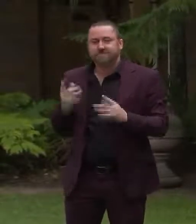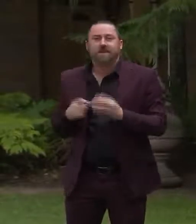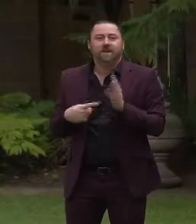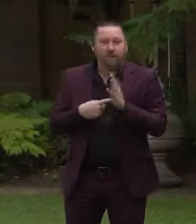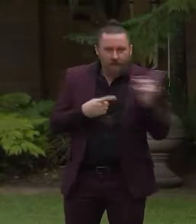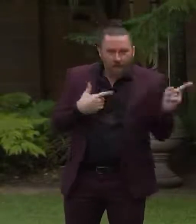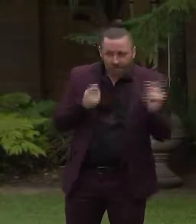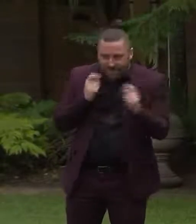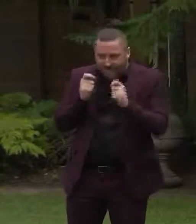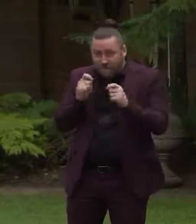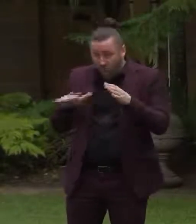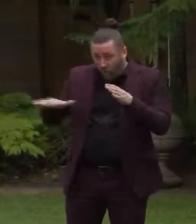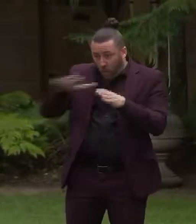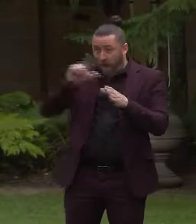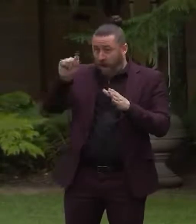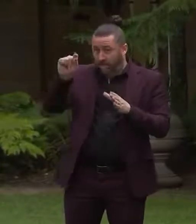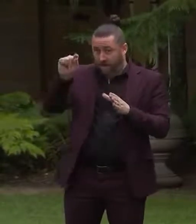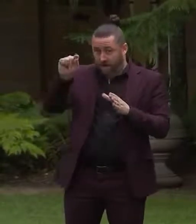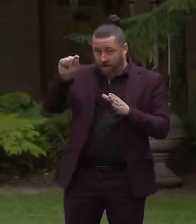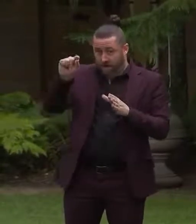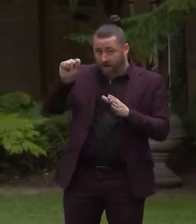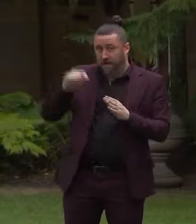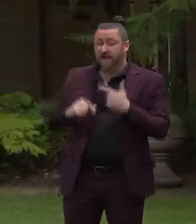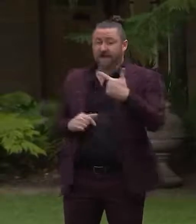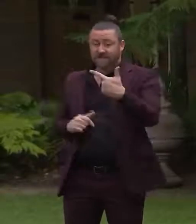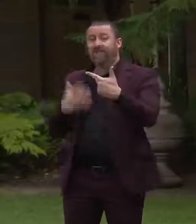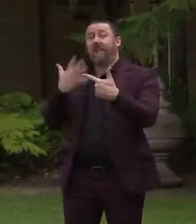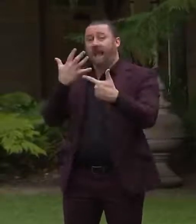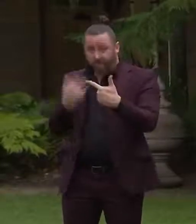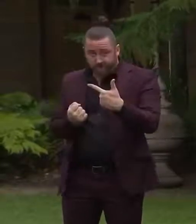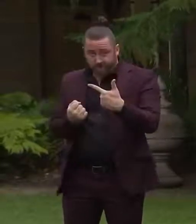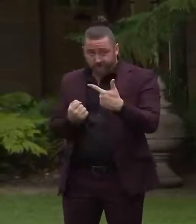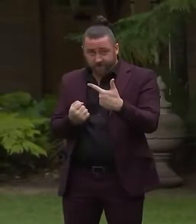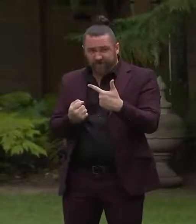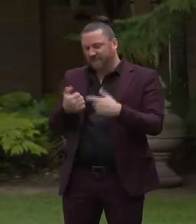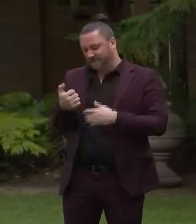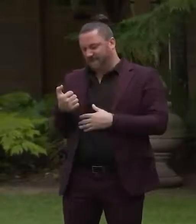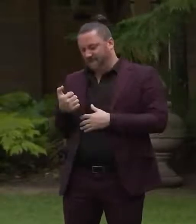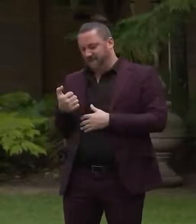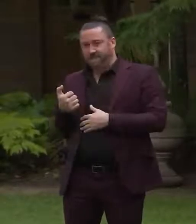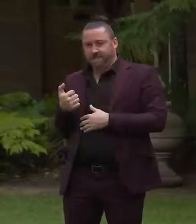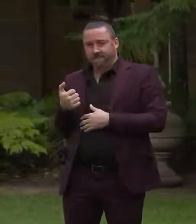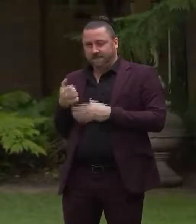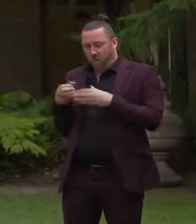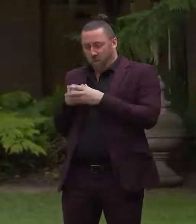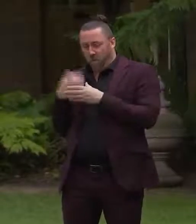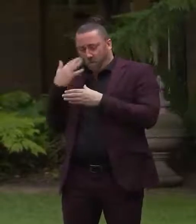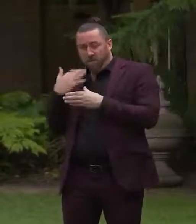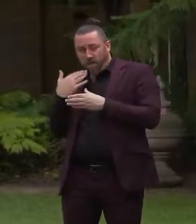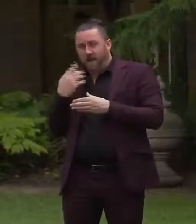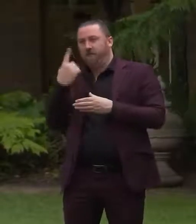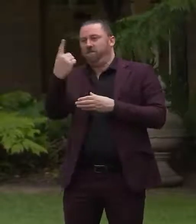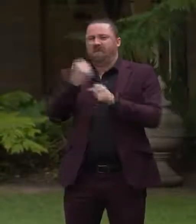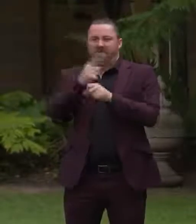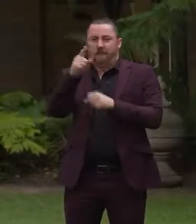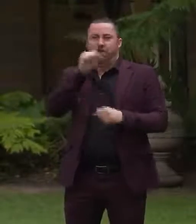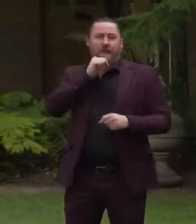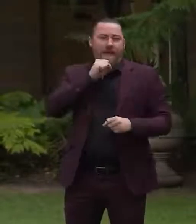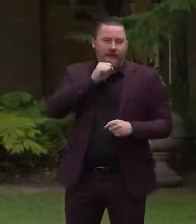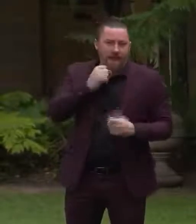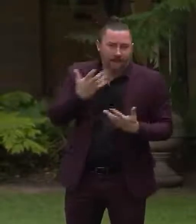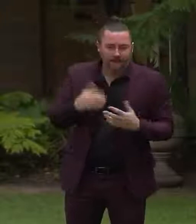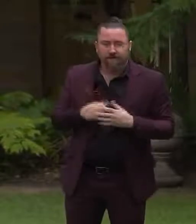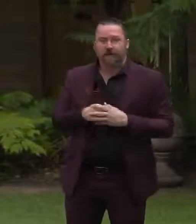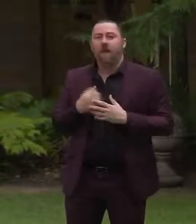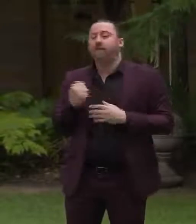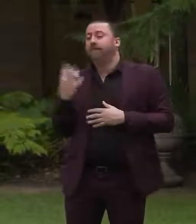them, of course, and already 7 of them are positive, 6 who are at the party and the entertainer. 4 of them are